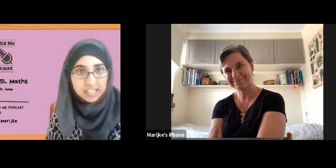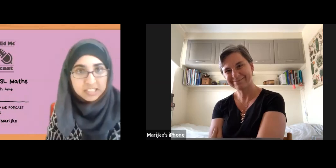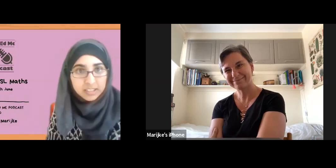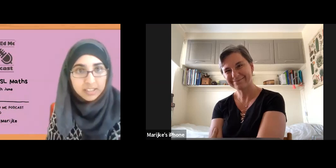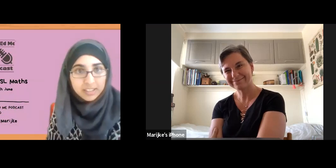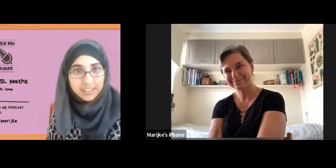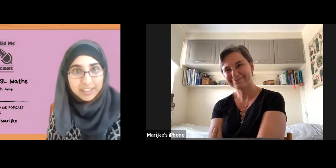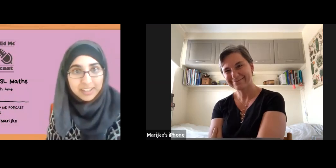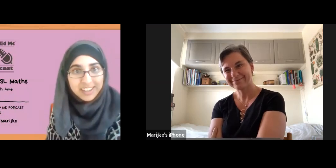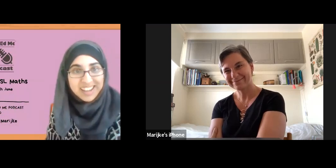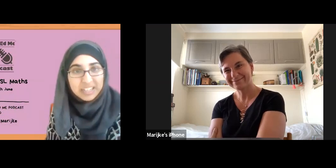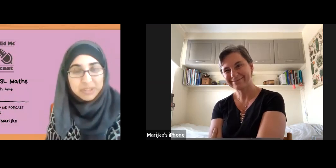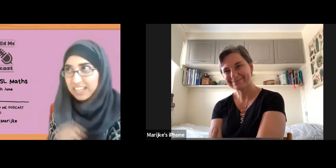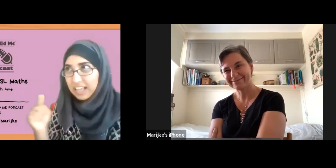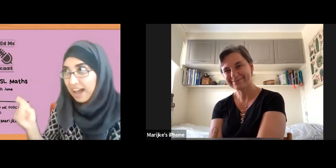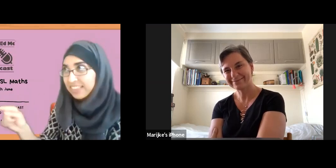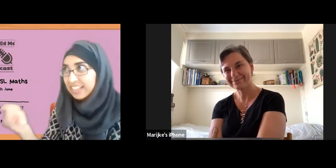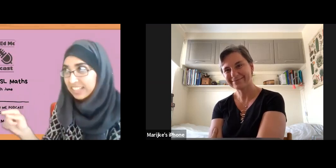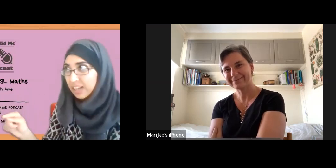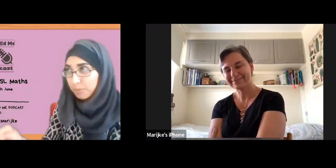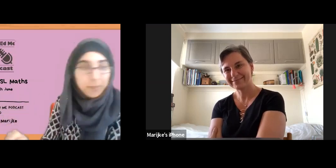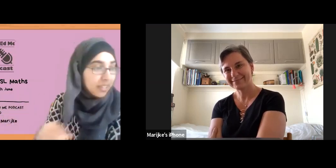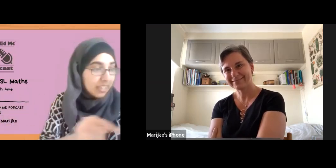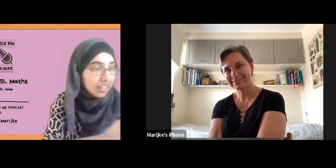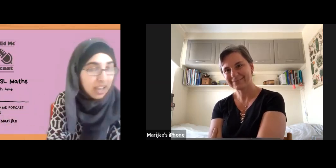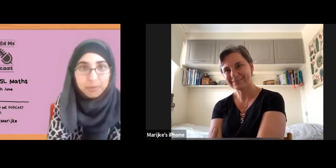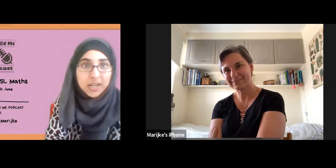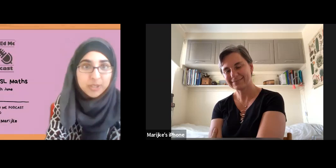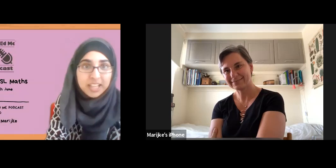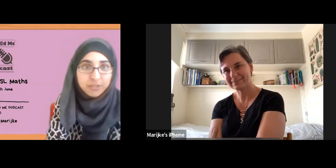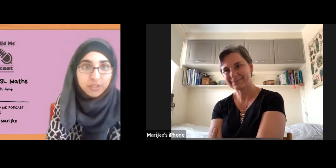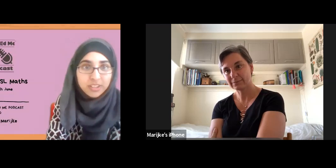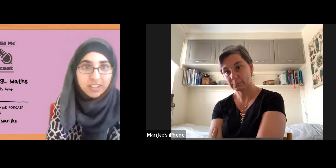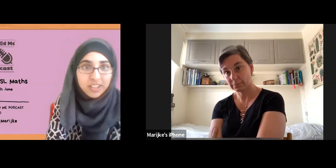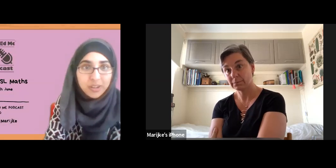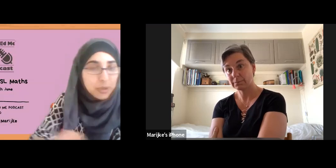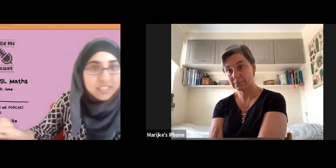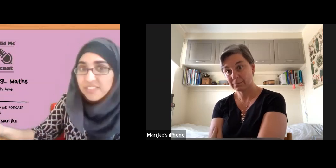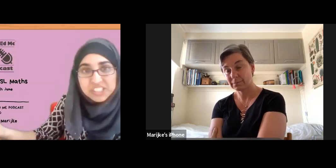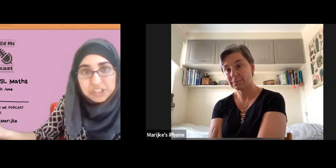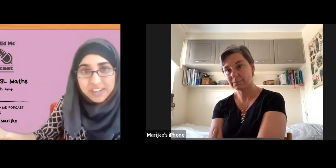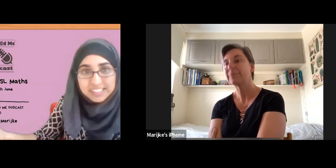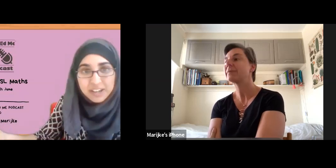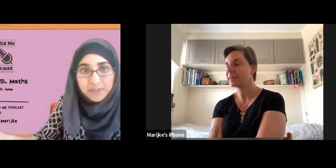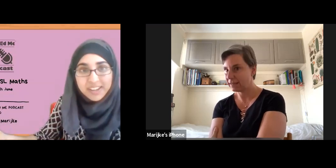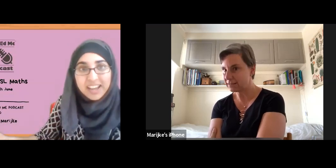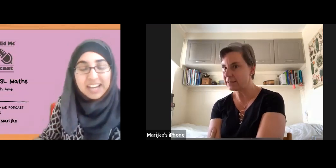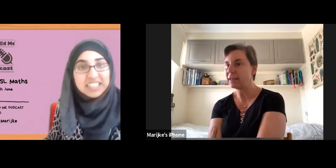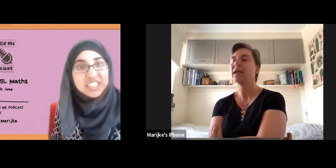kids. And I'm thinking, had they learnt it properly at primary level, we wouldn't have this issue right now. Exactly. And I say this